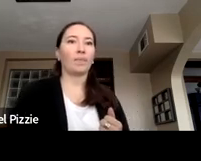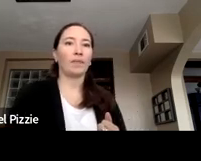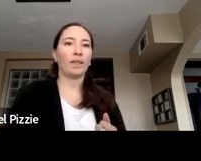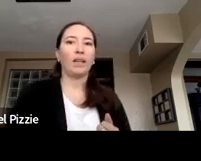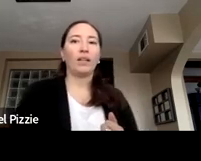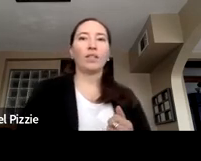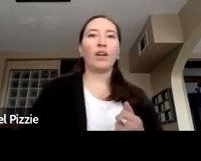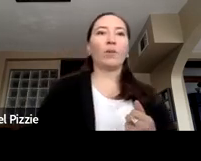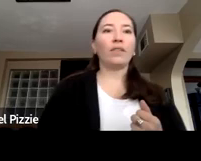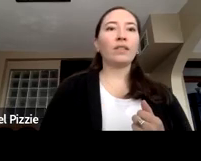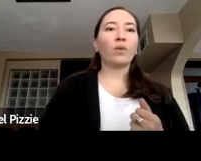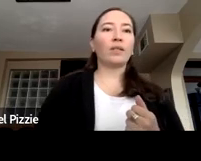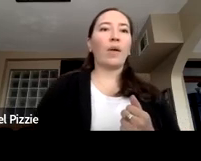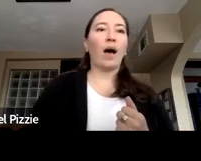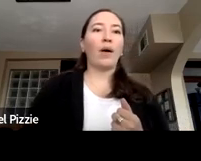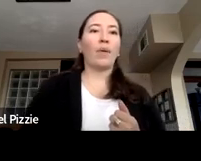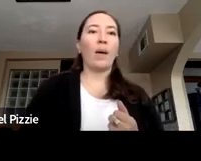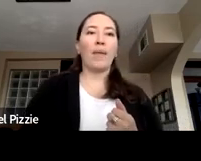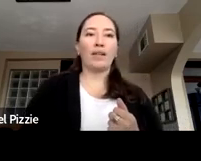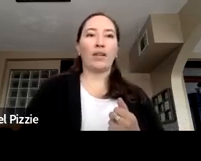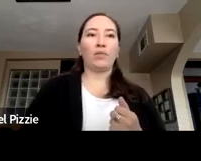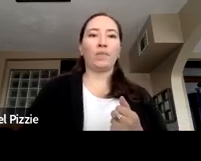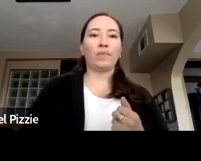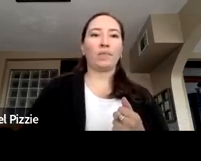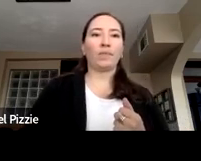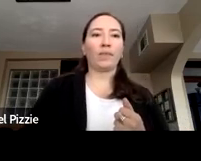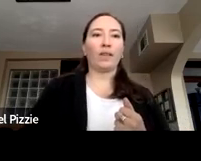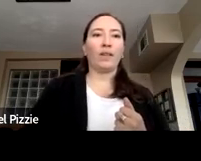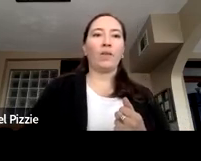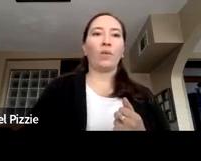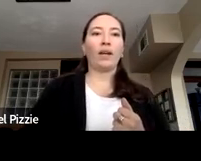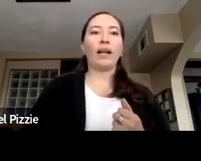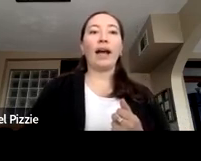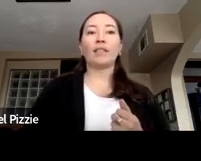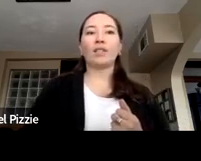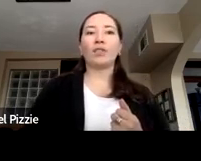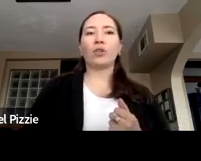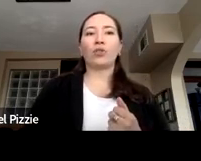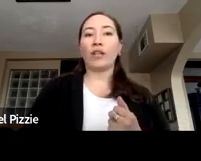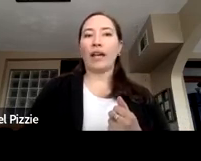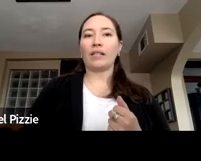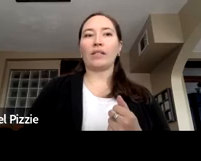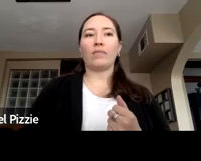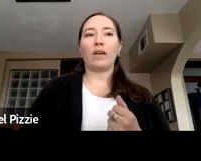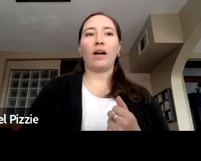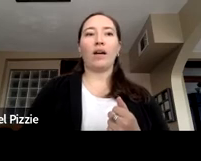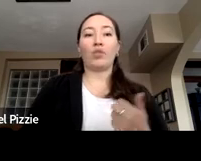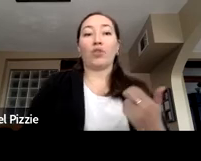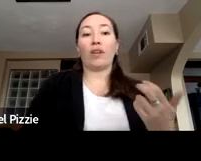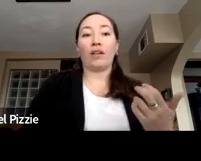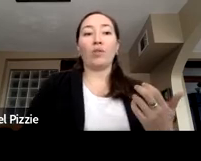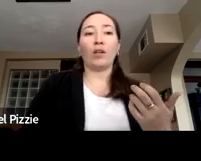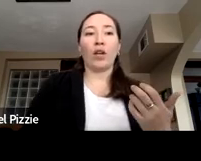Okay, so this is going to pop up a menu where it asks you to create